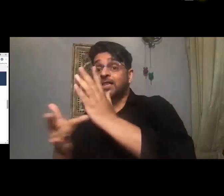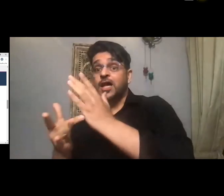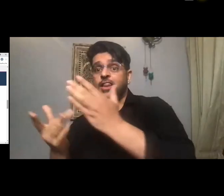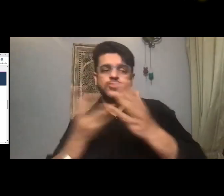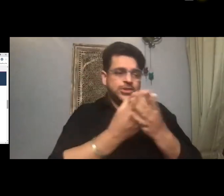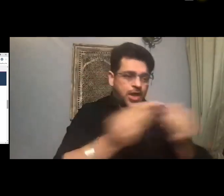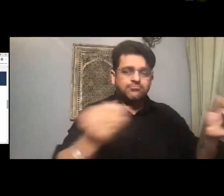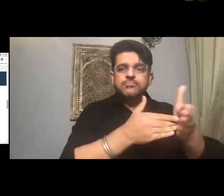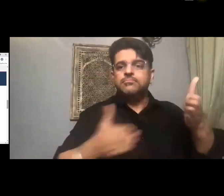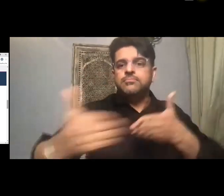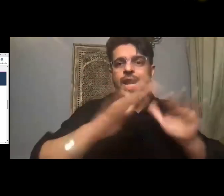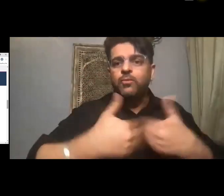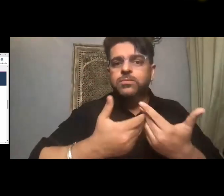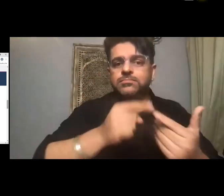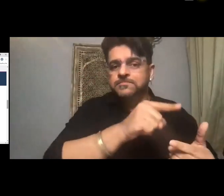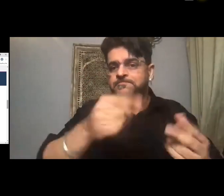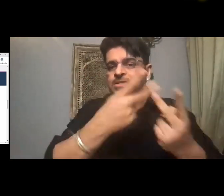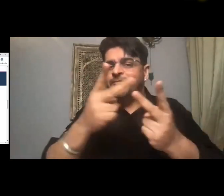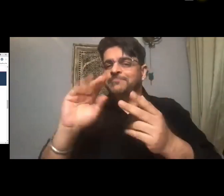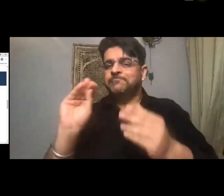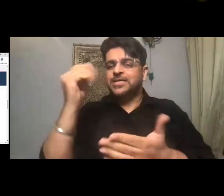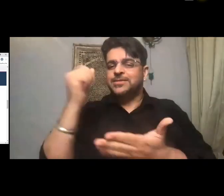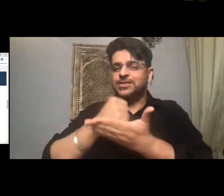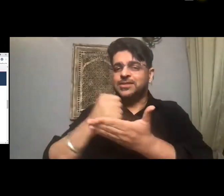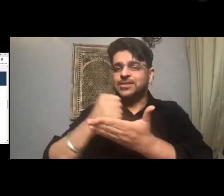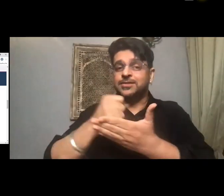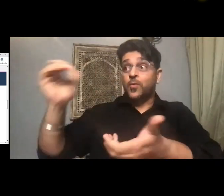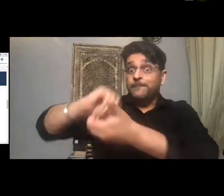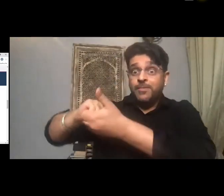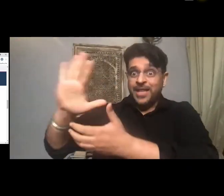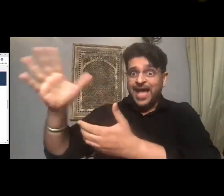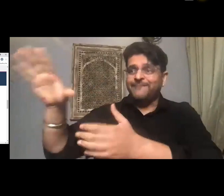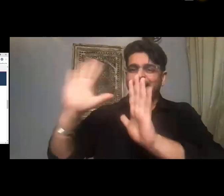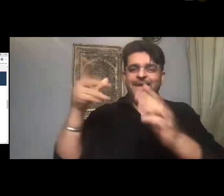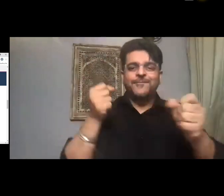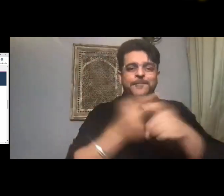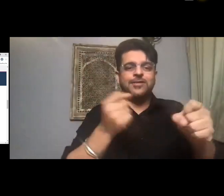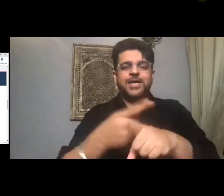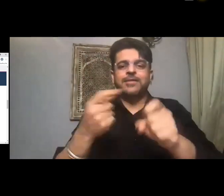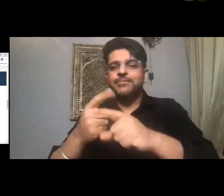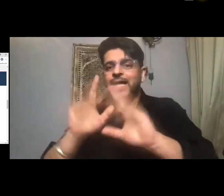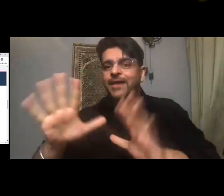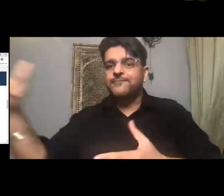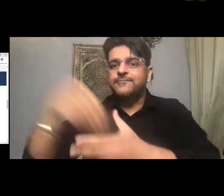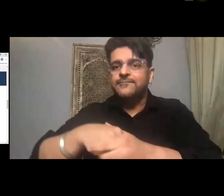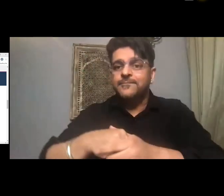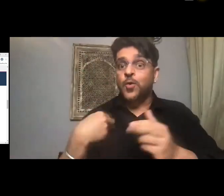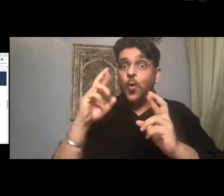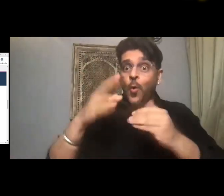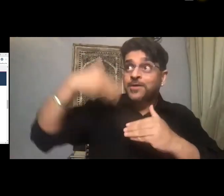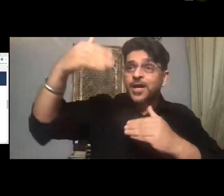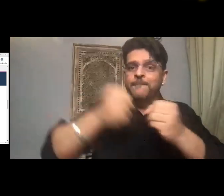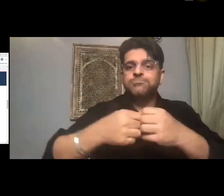many barriers which we can use technology to solve our problems. So how that can be done, best practices, we have partners who are doing that,